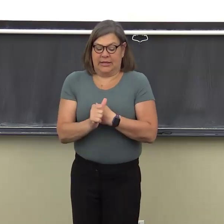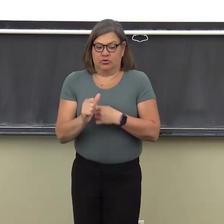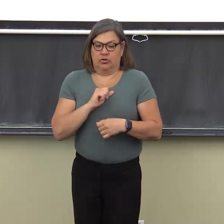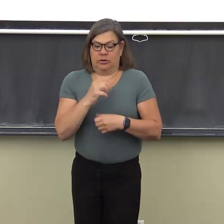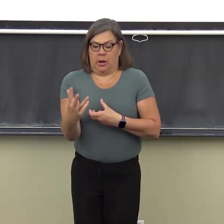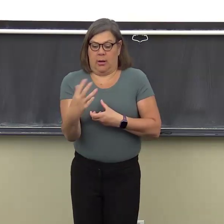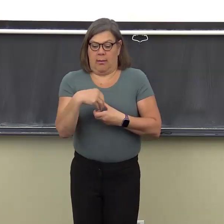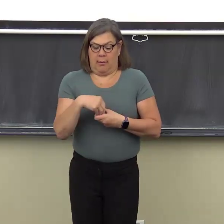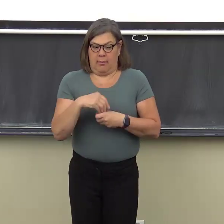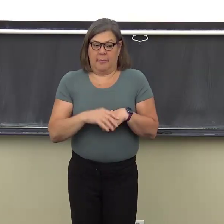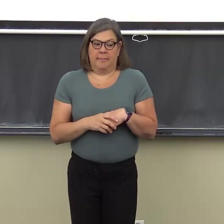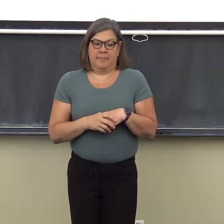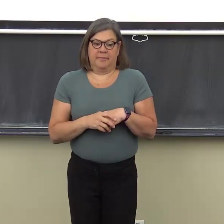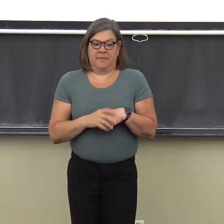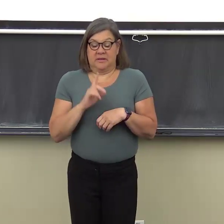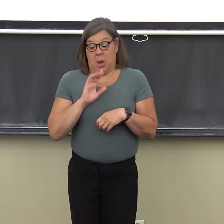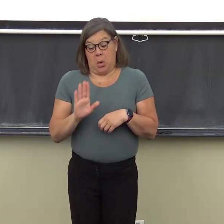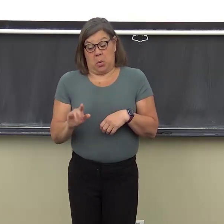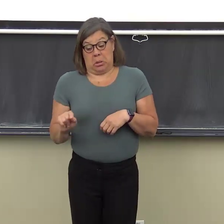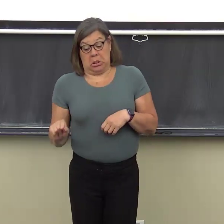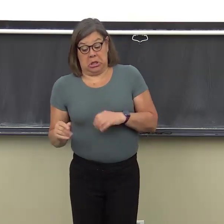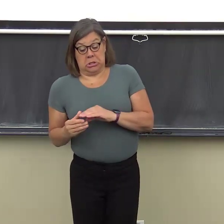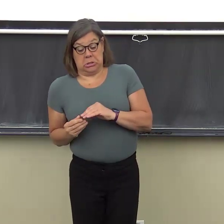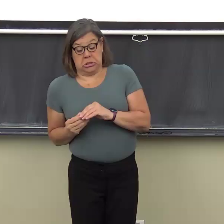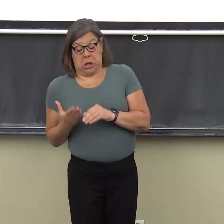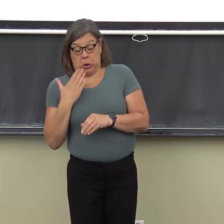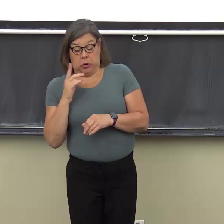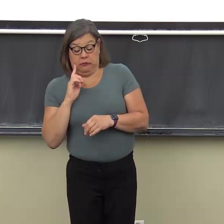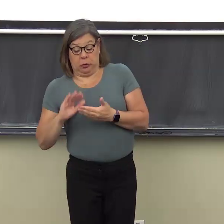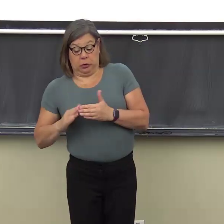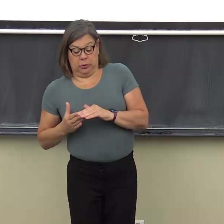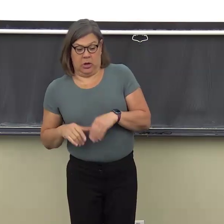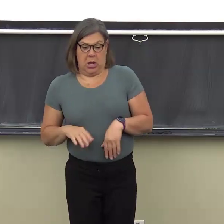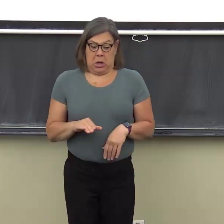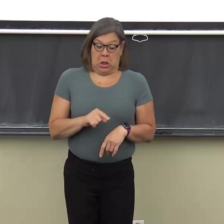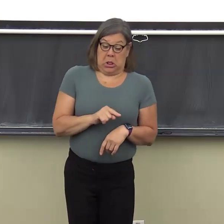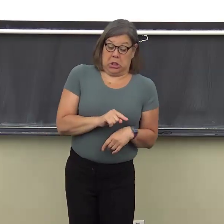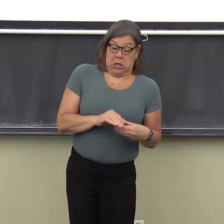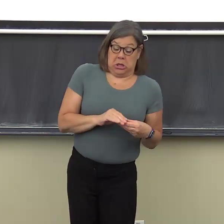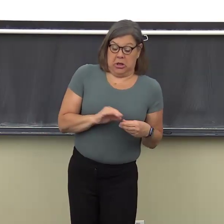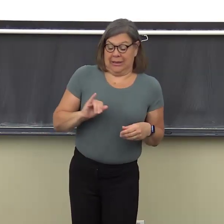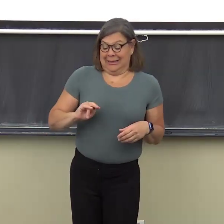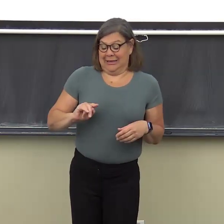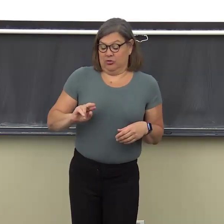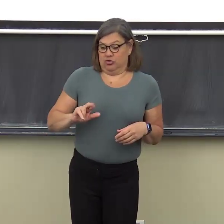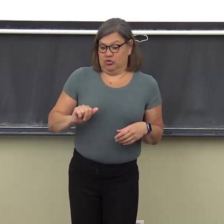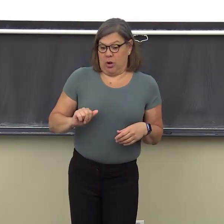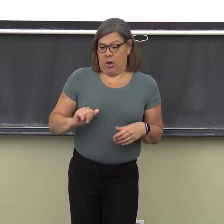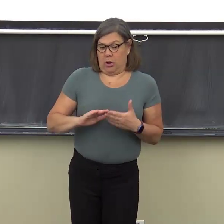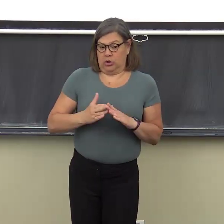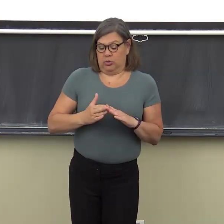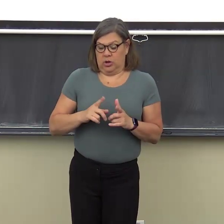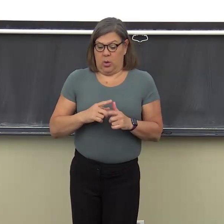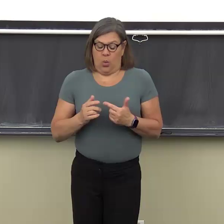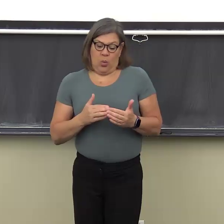which is to say, well, this group said that this was good for community. And then you get into an intra-community debate about whether or not this is